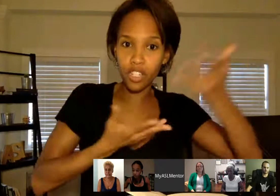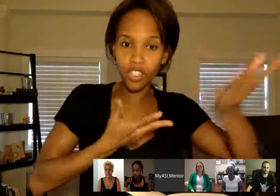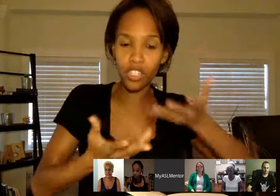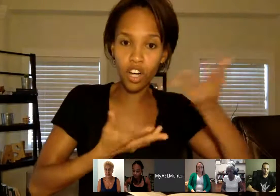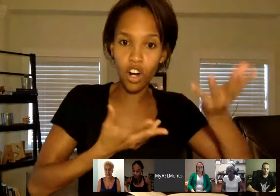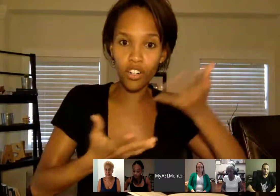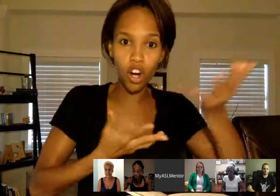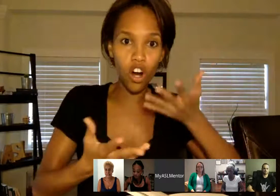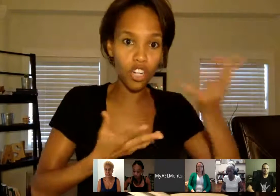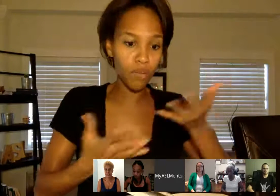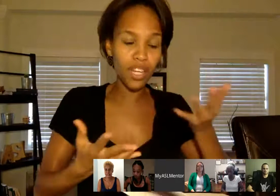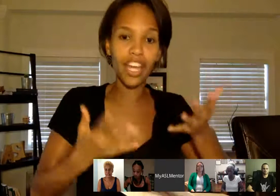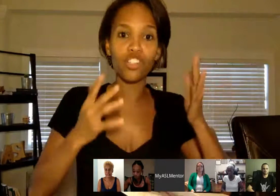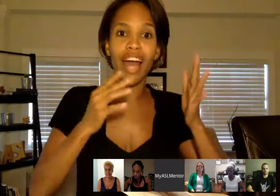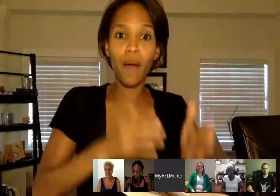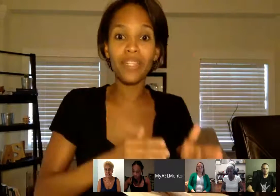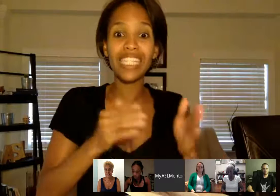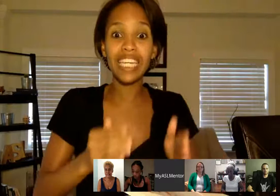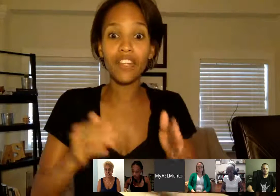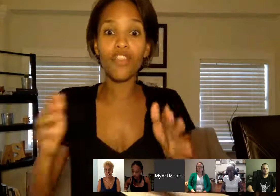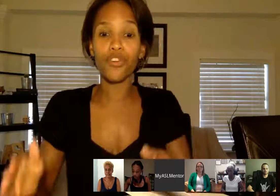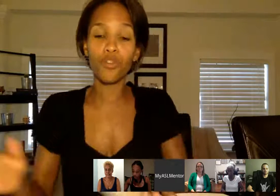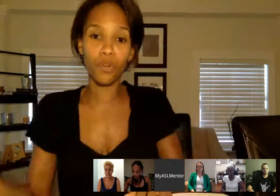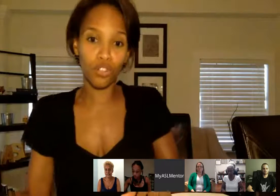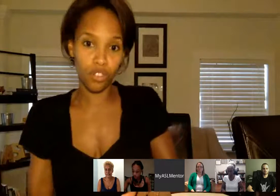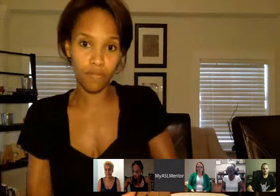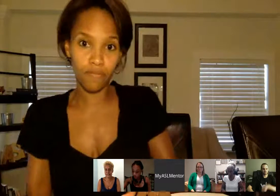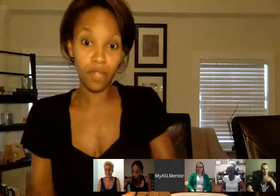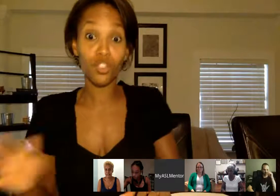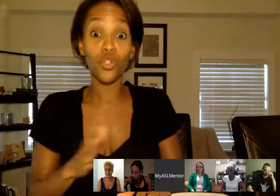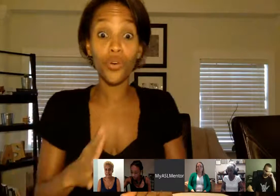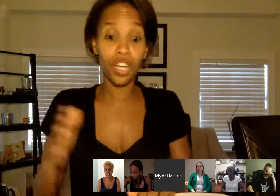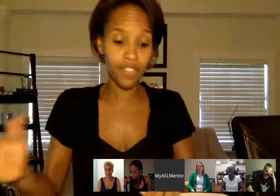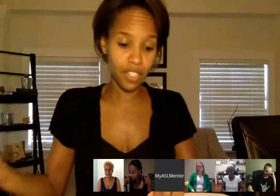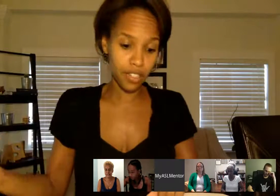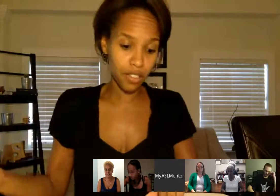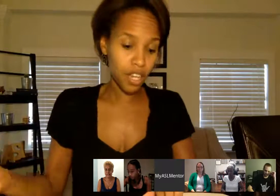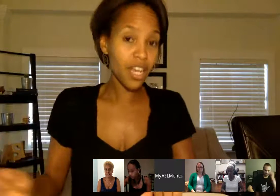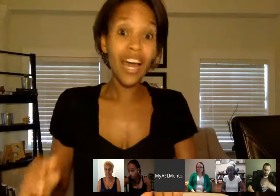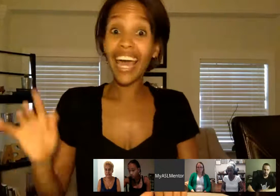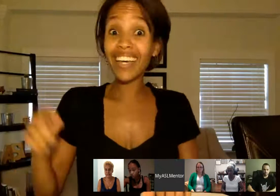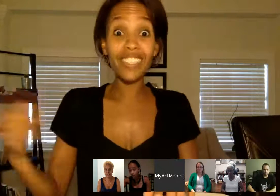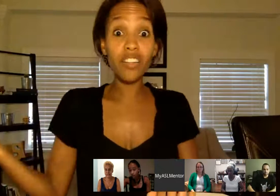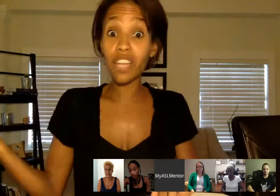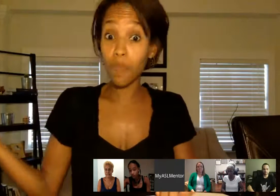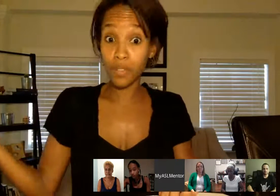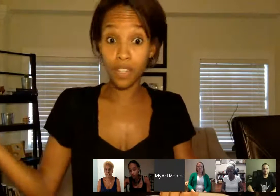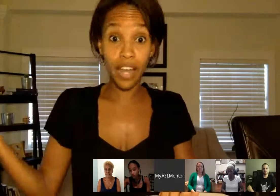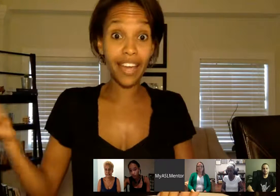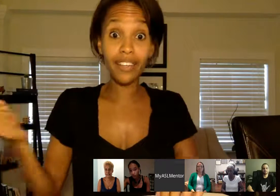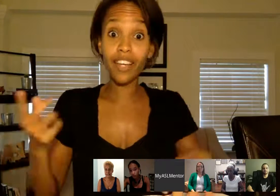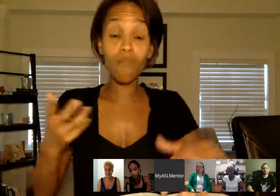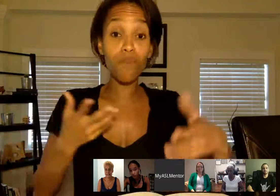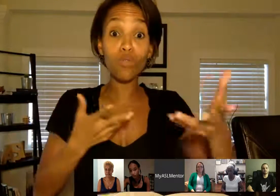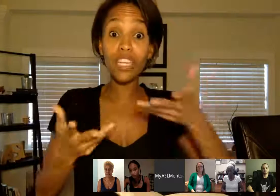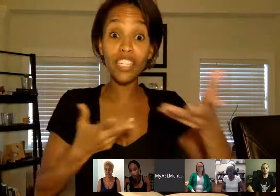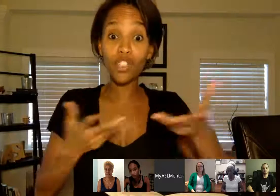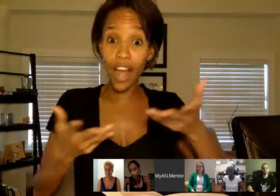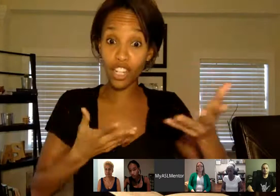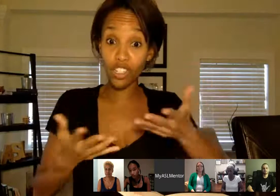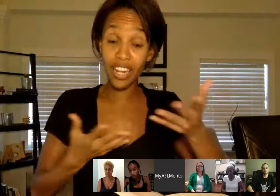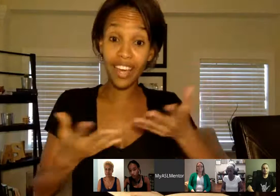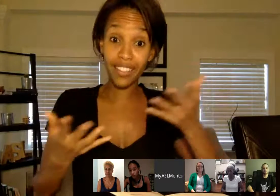narratives, our communication happens in third person. The majority of it does. ASL is the opposite. ASL,